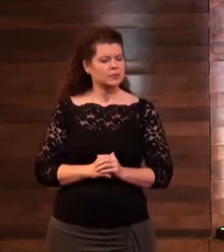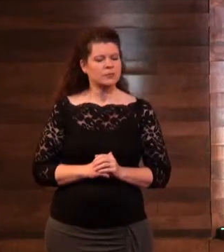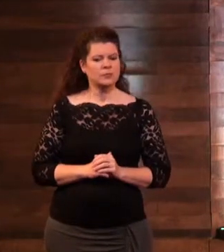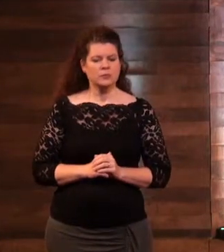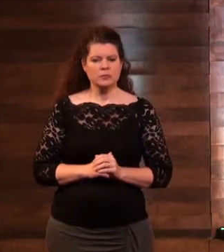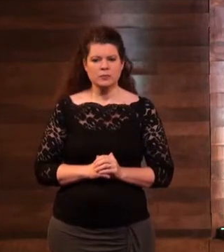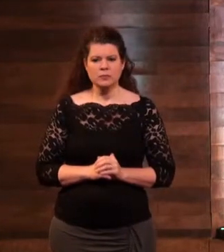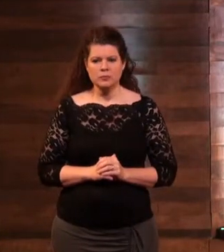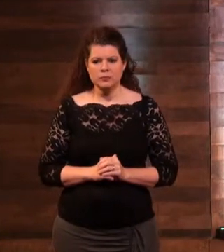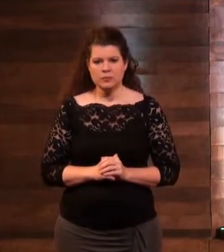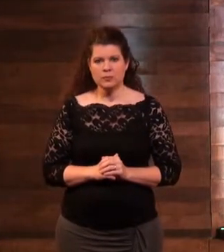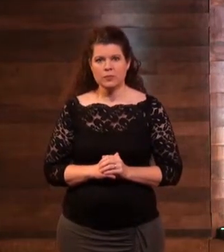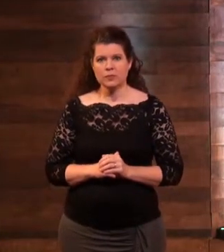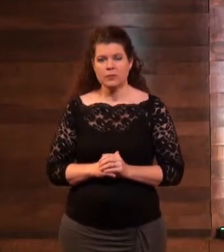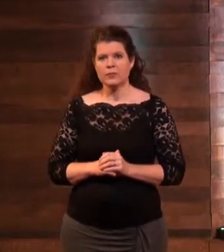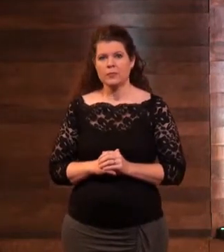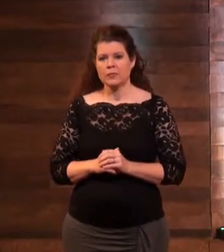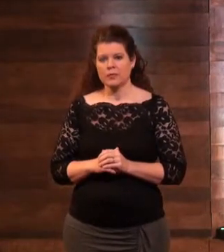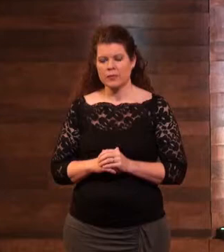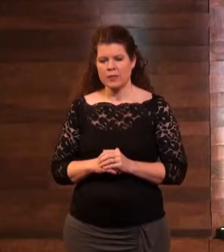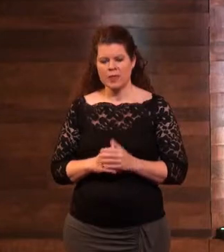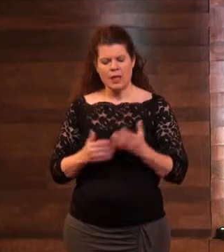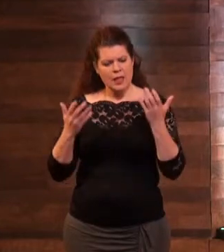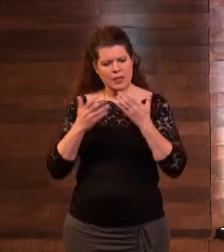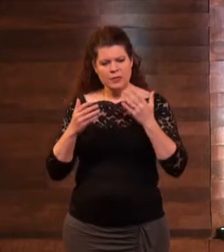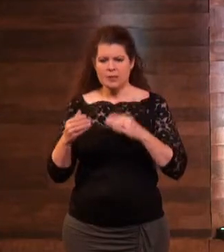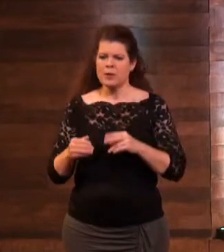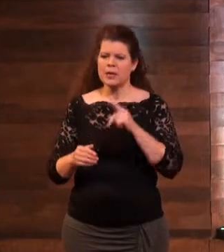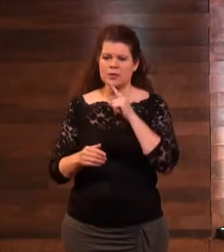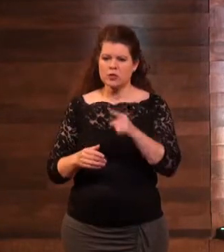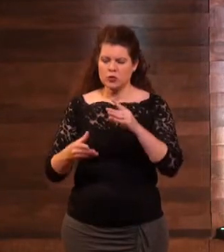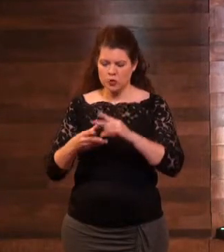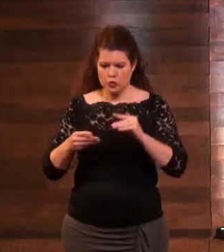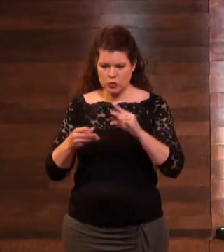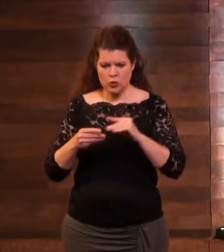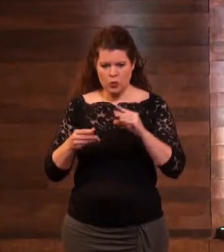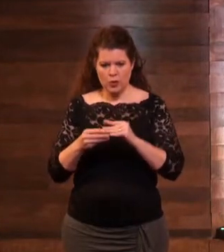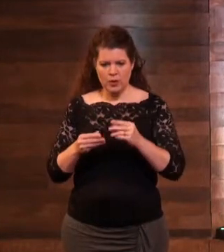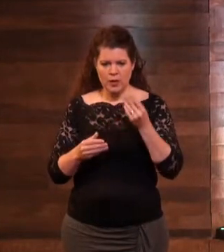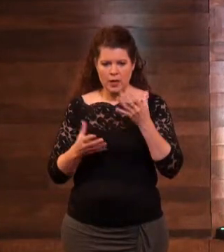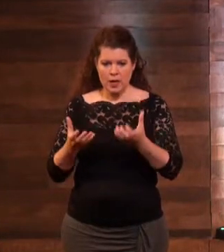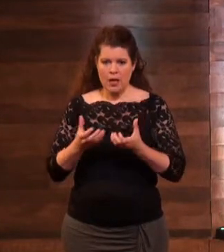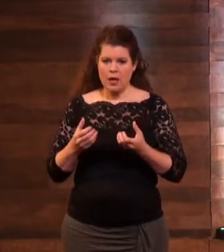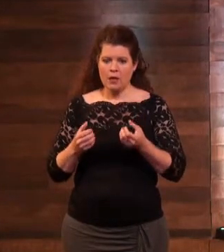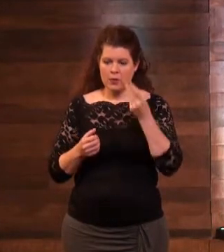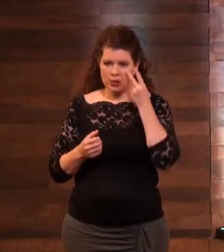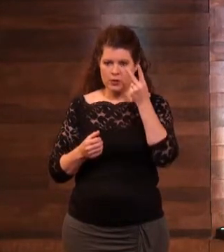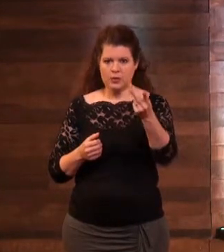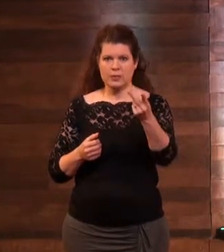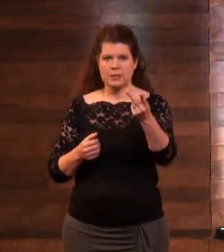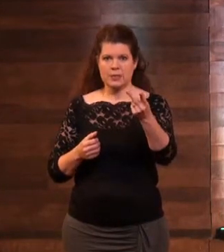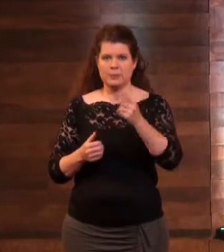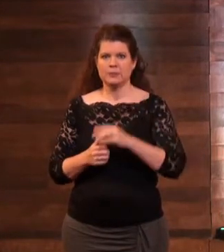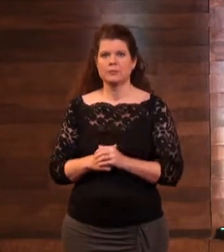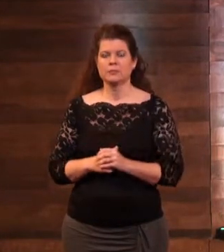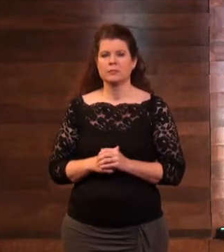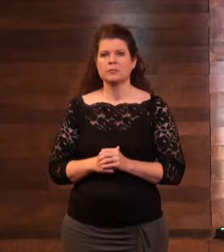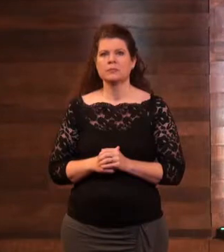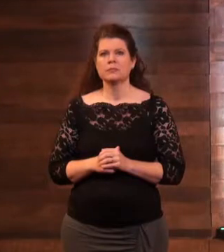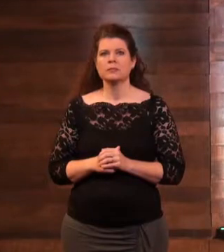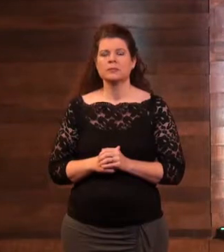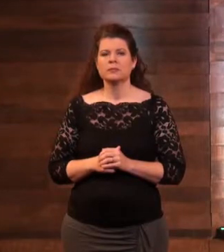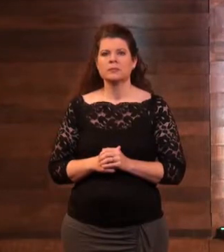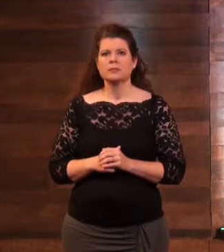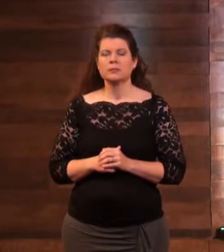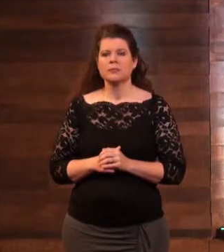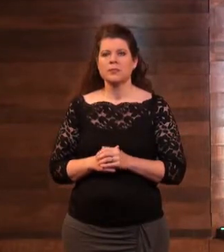of Business series, Andy Stanley tells an amazing true story, and I'm just going to play it for you. I can't do it as good as him. Well, last